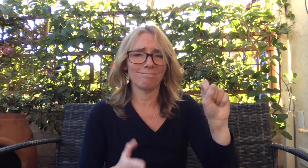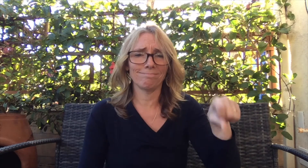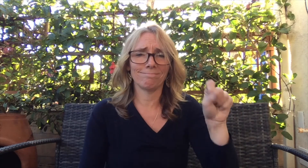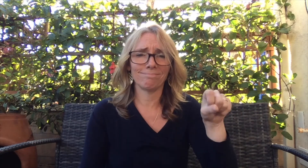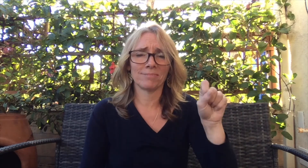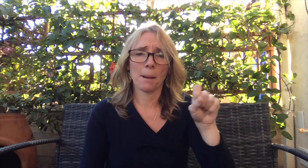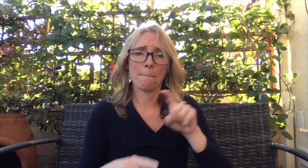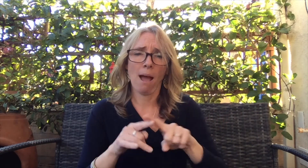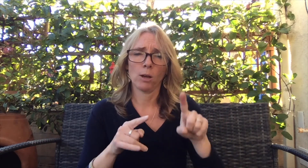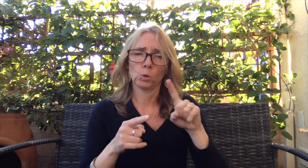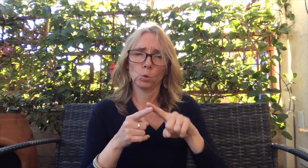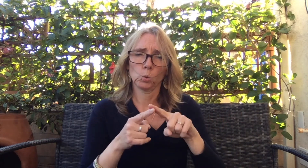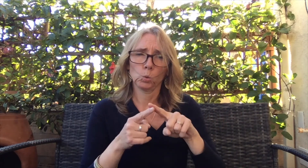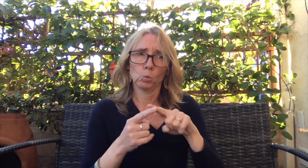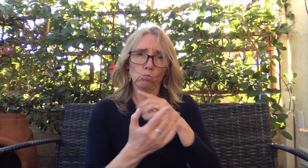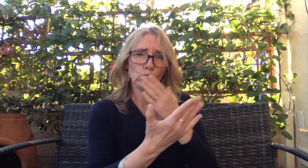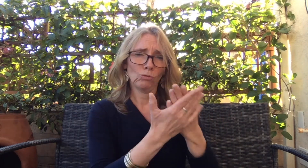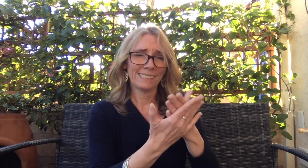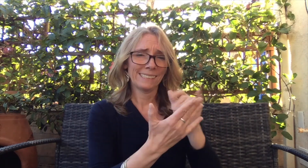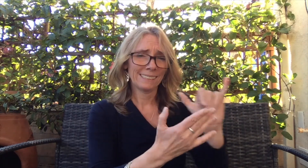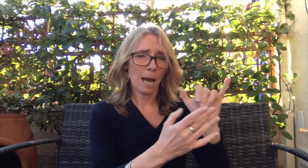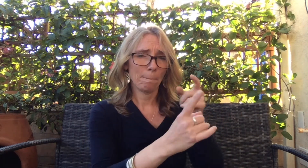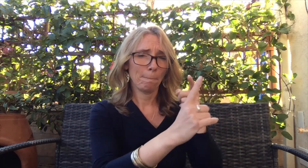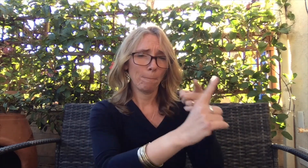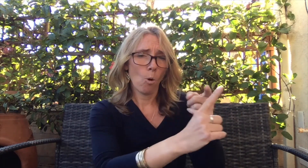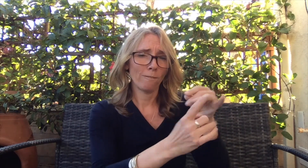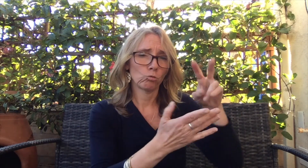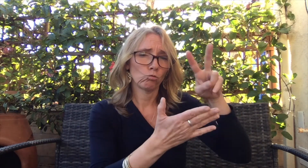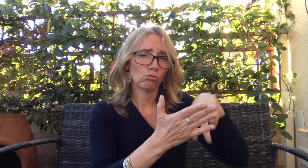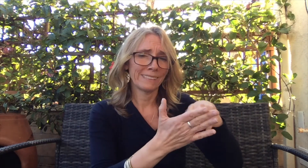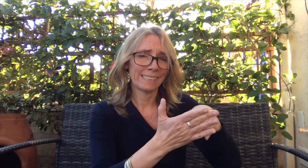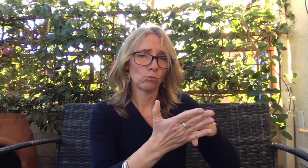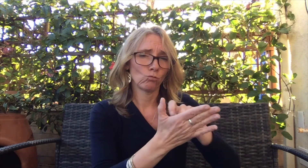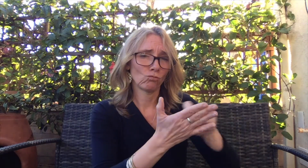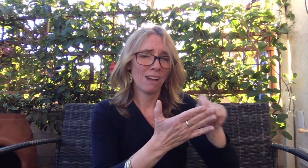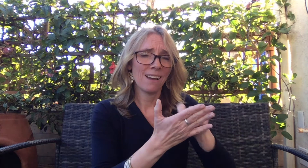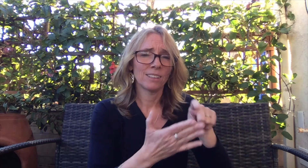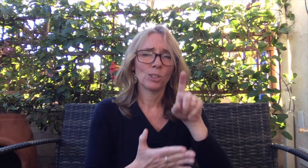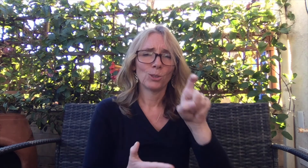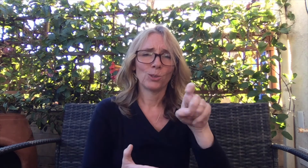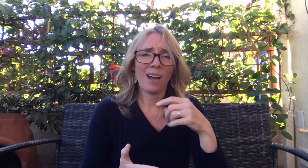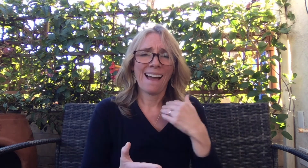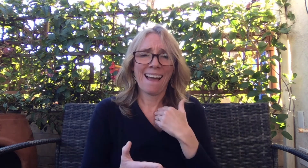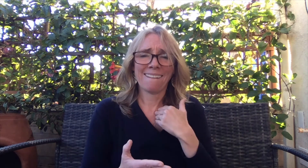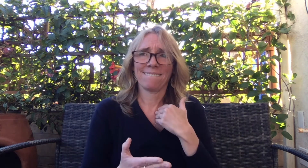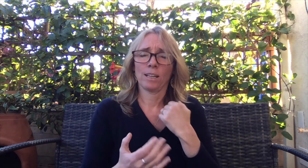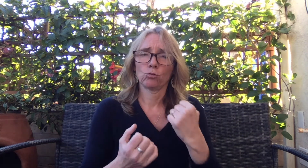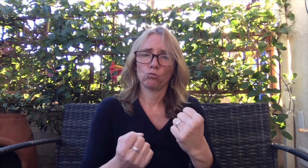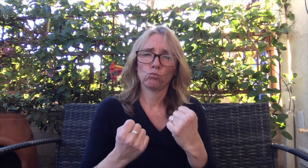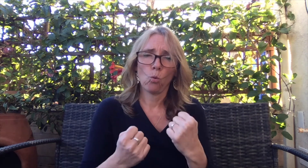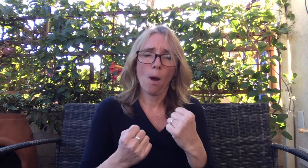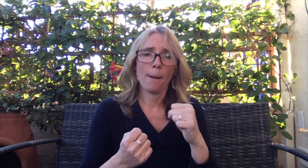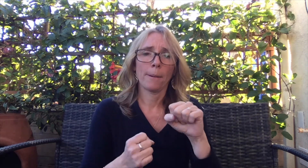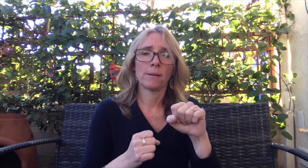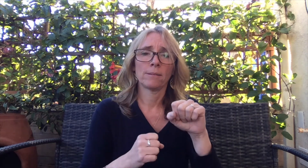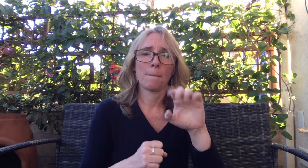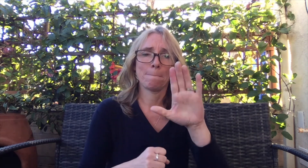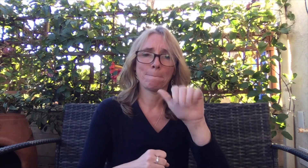those questions. So literacy, again, yes, reading and writing for sure. But in order to reach that point